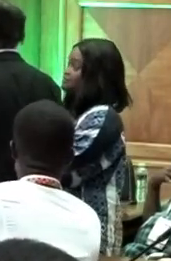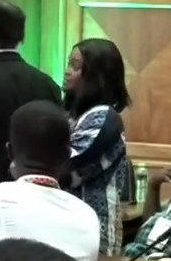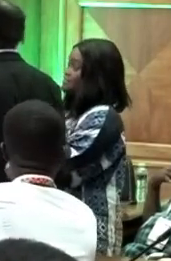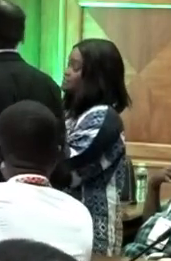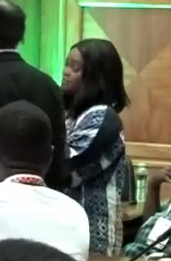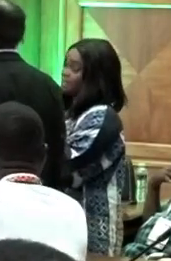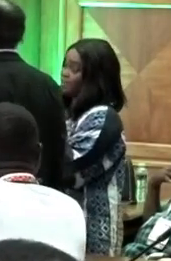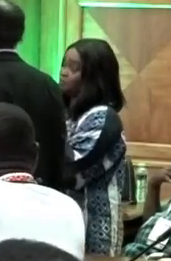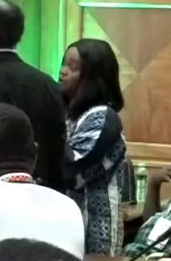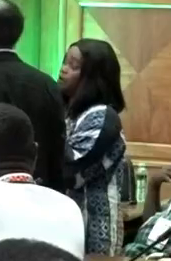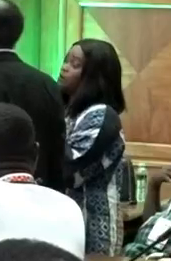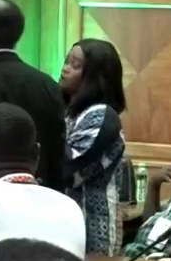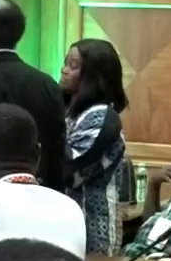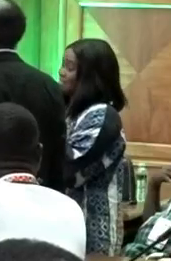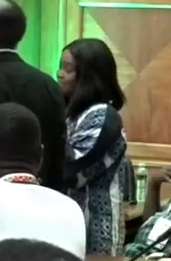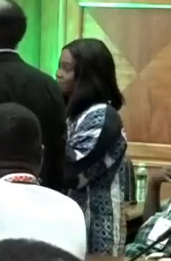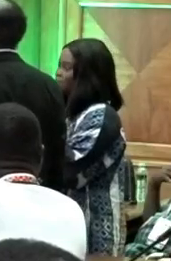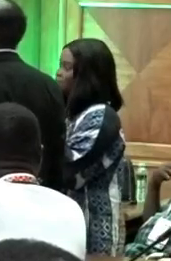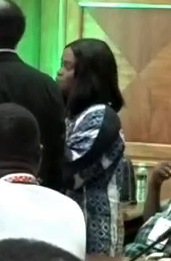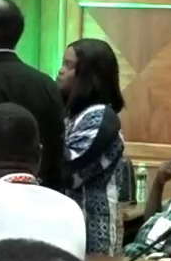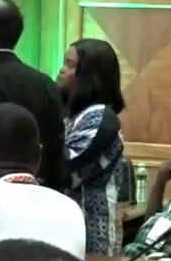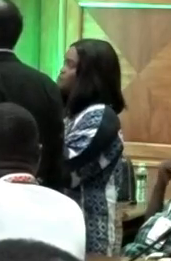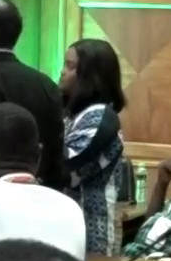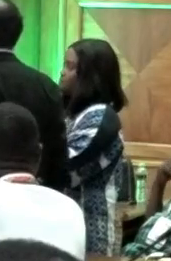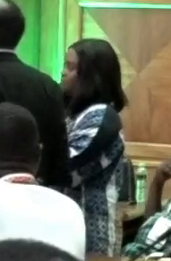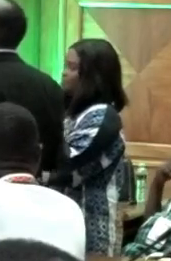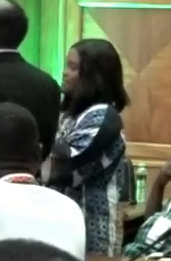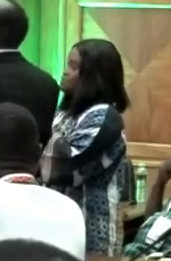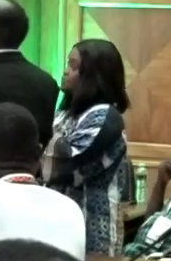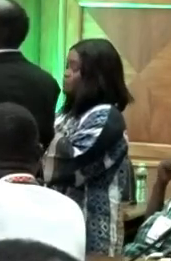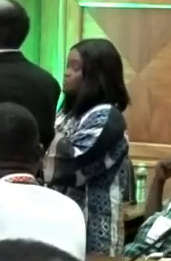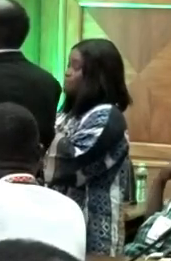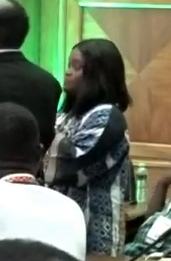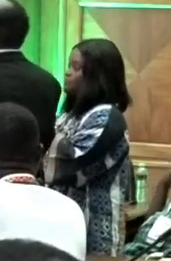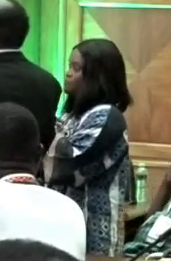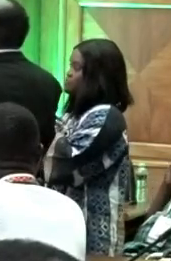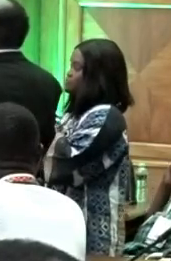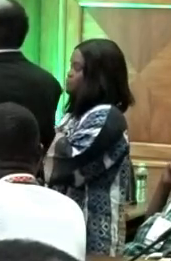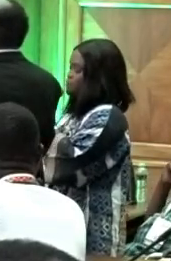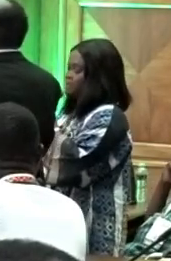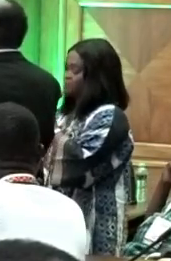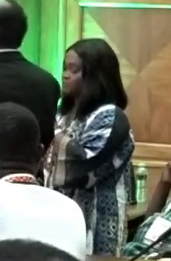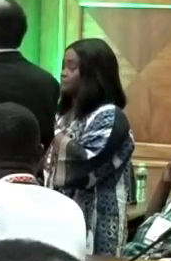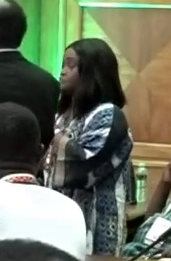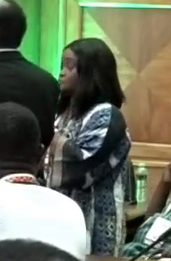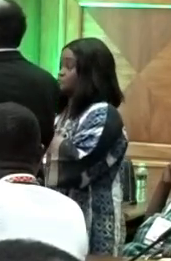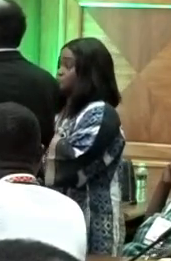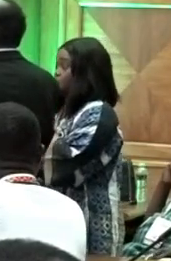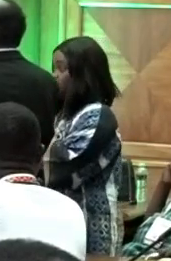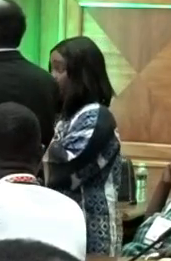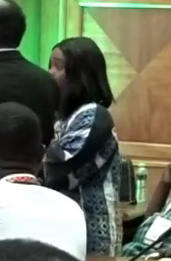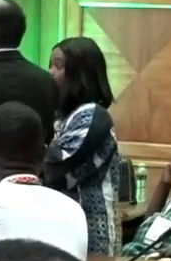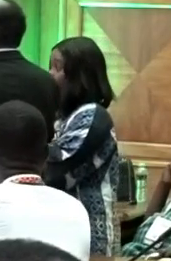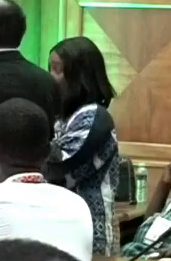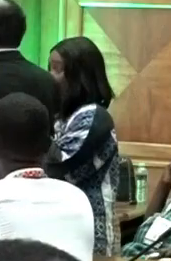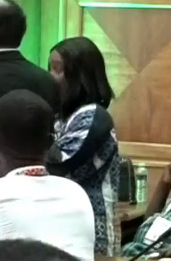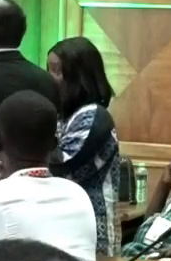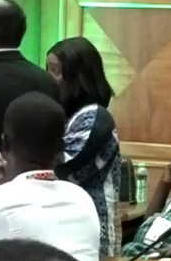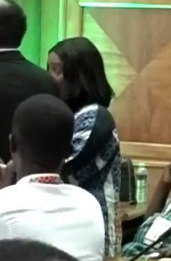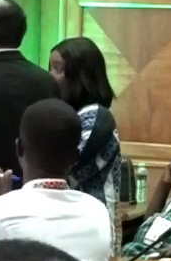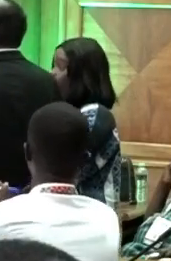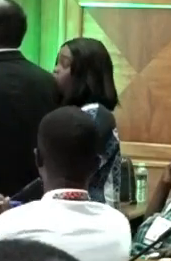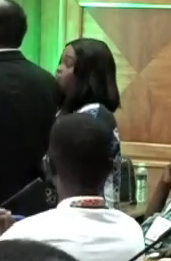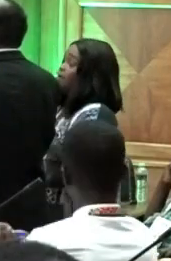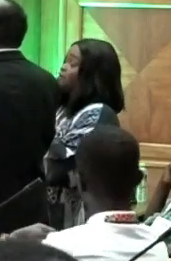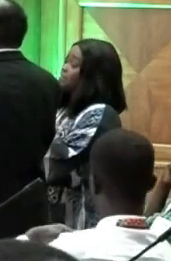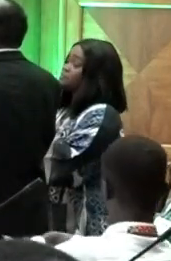that advocacy with them, starting from the fact that some of them refuse to collect condoms from